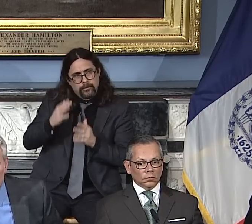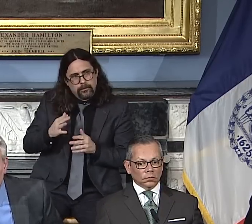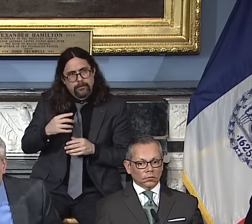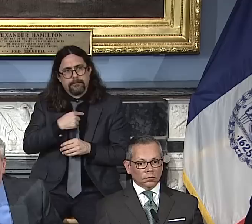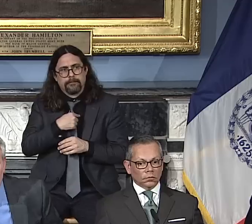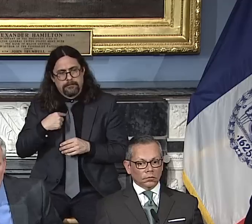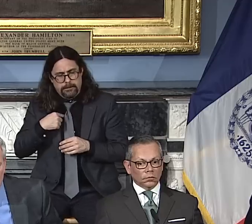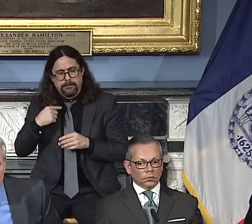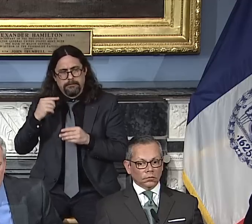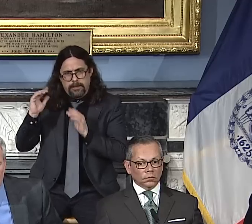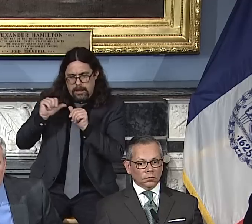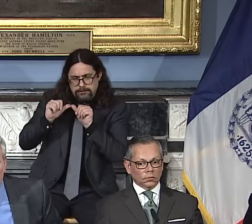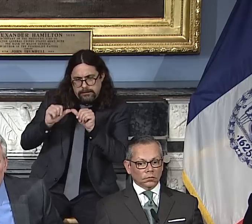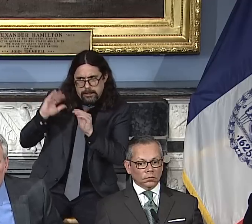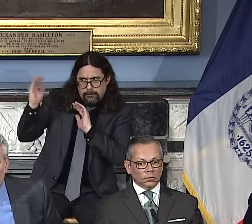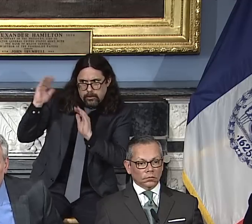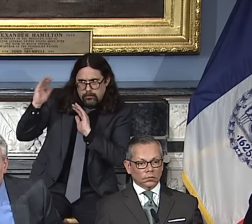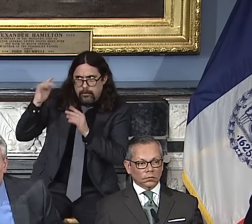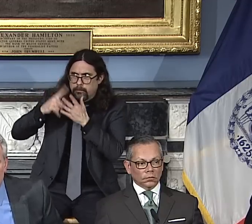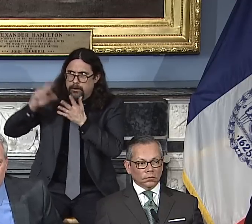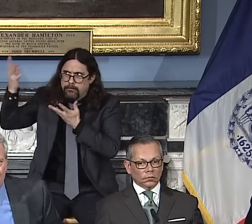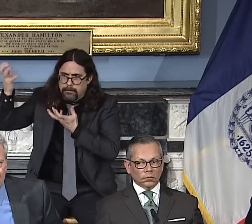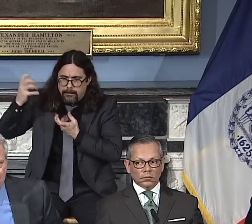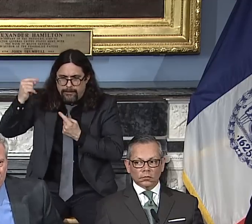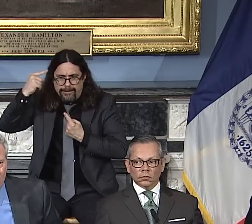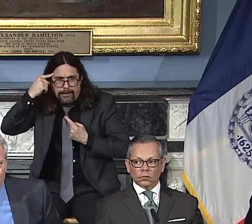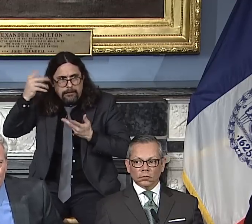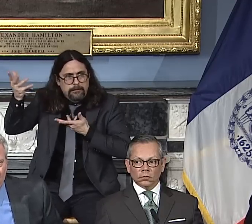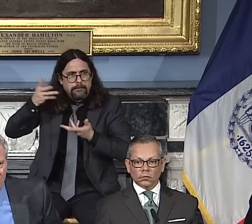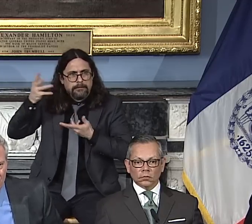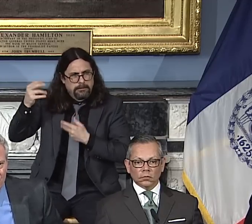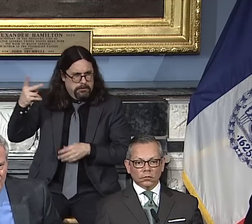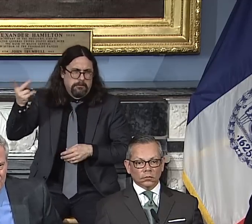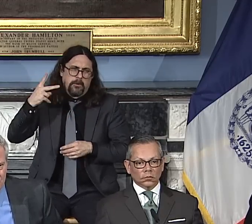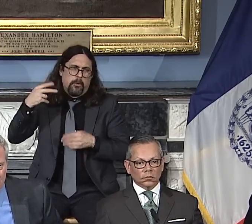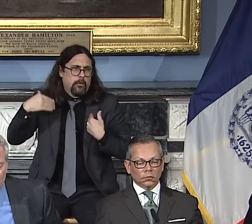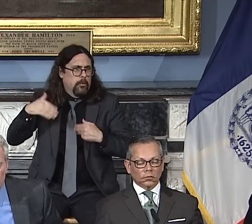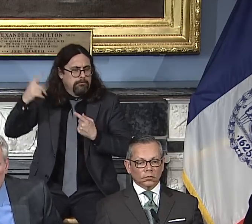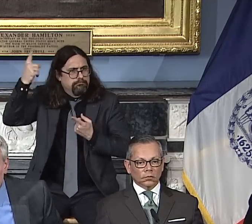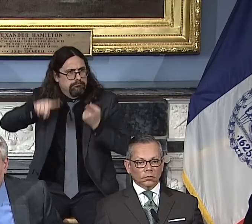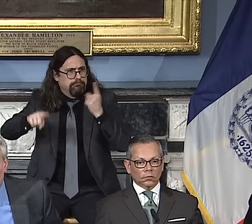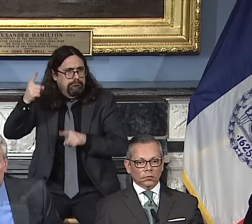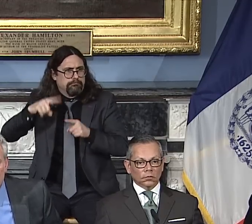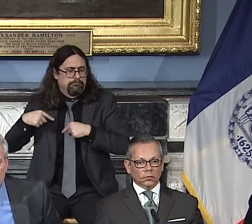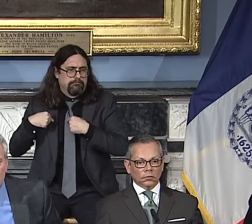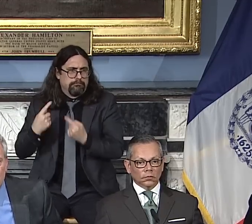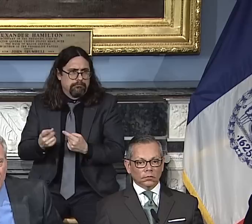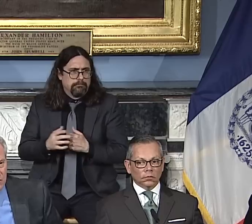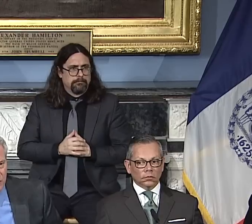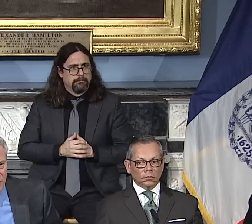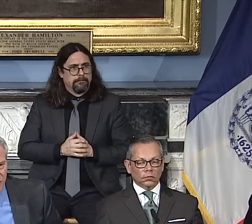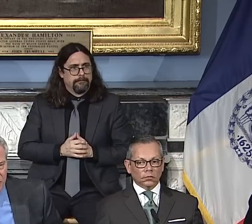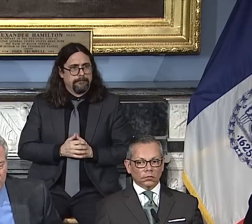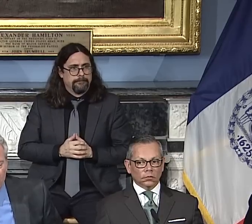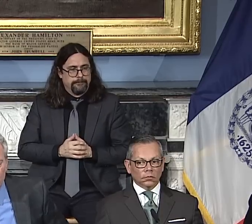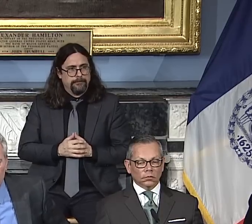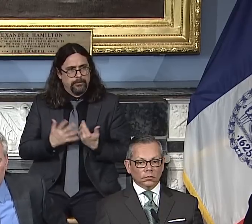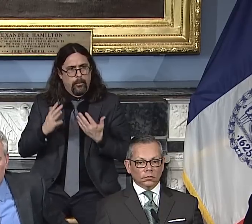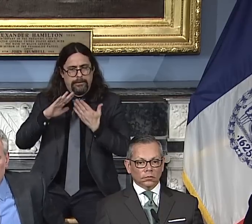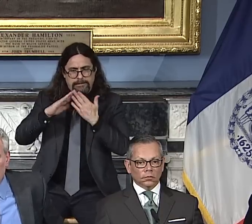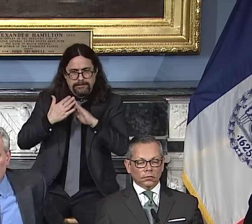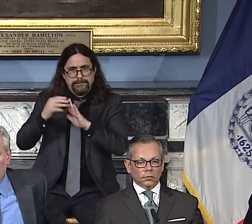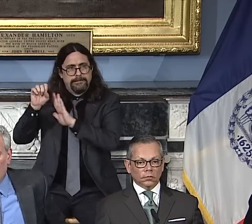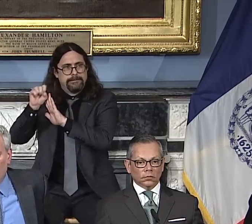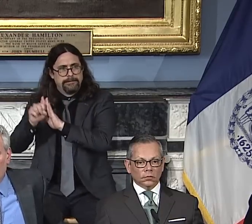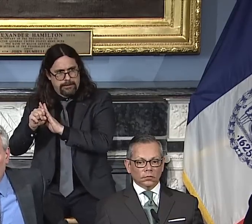step. Everything that's been announced, city and state, has been talked about in advance, all the major actions. And there's been a high level of